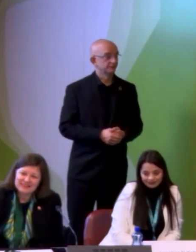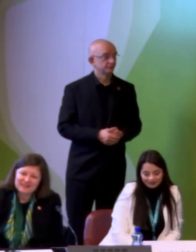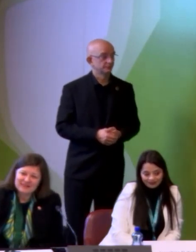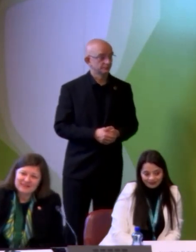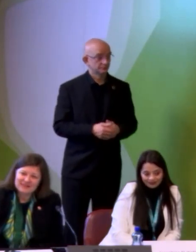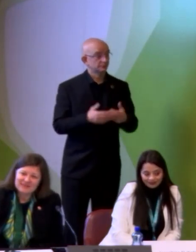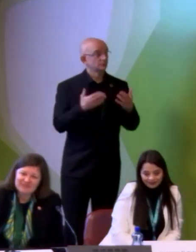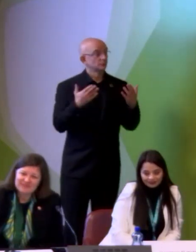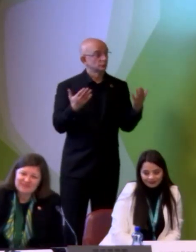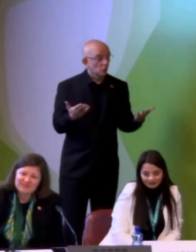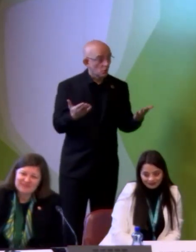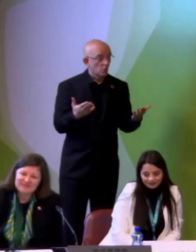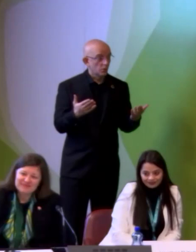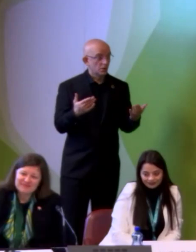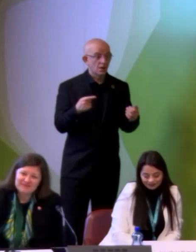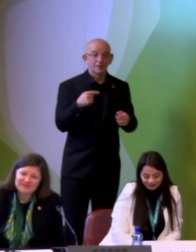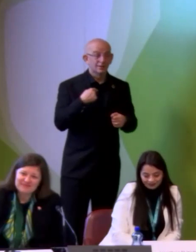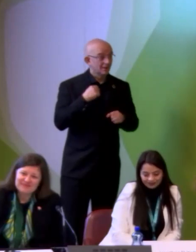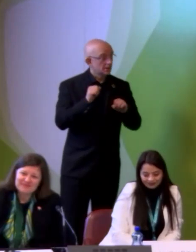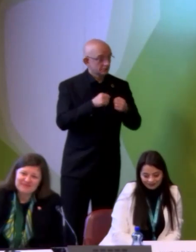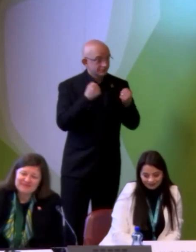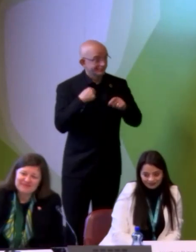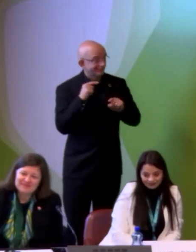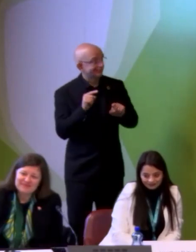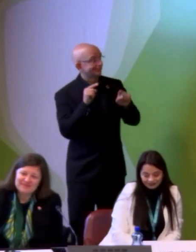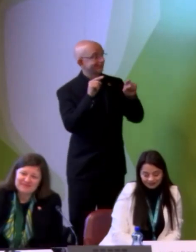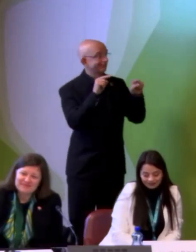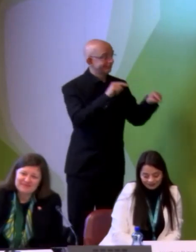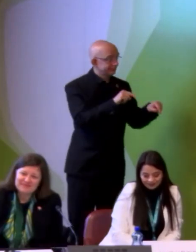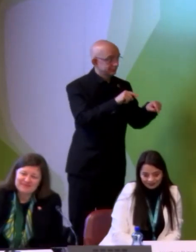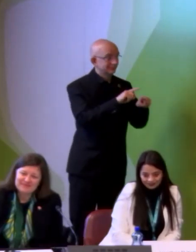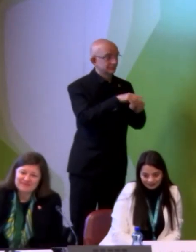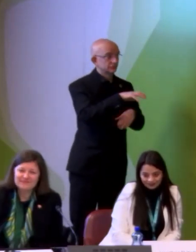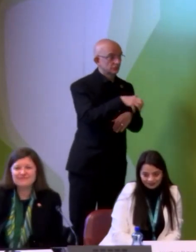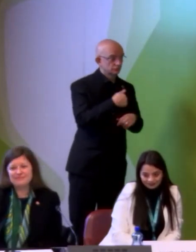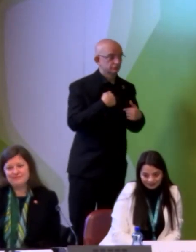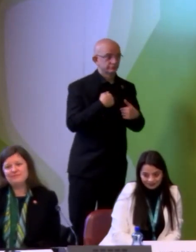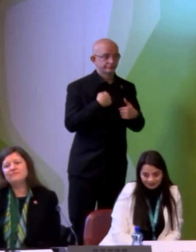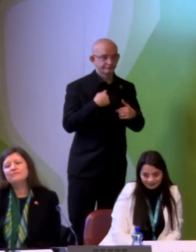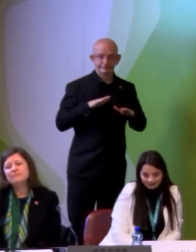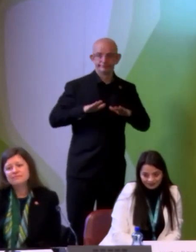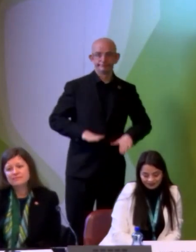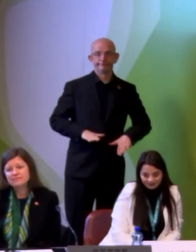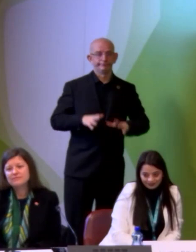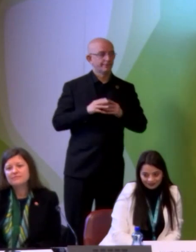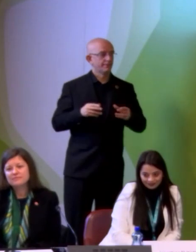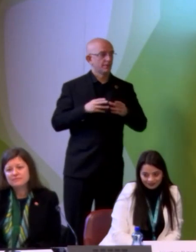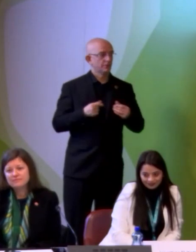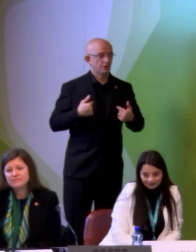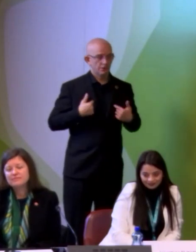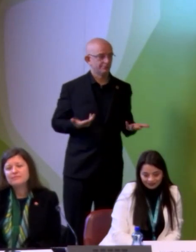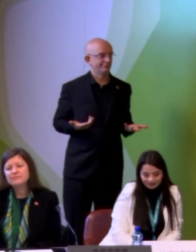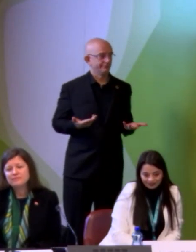study abroad, I'm not sure what kind of education I would have received in Lebanon because of the many issues that both of our colleagues